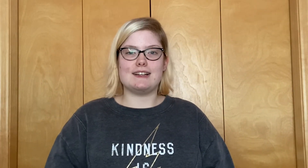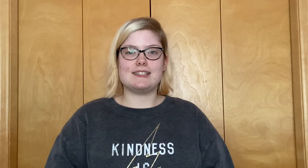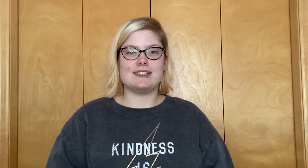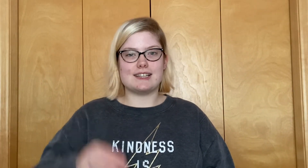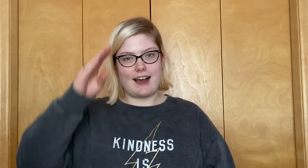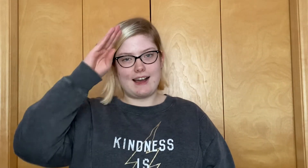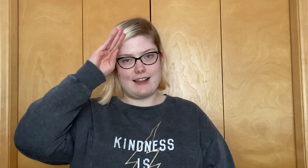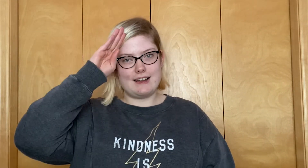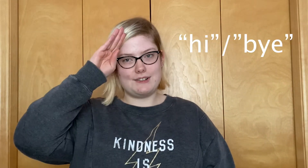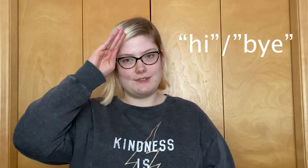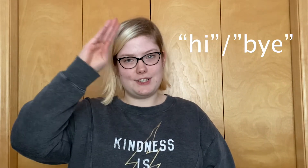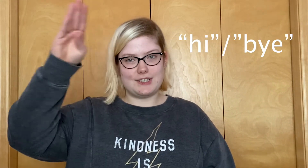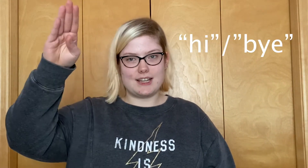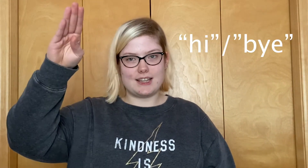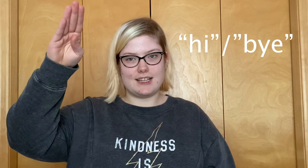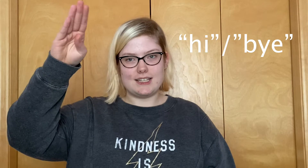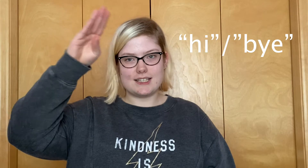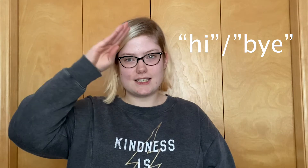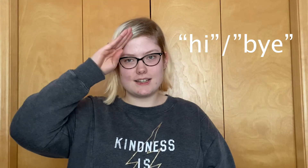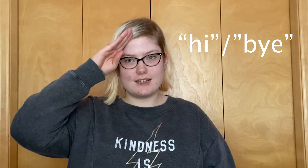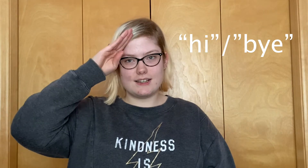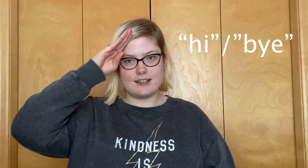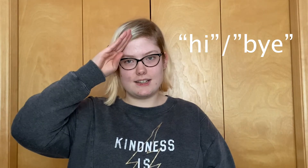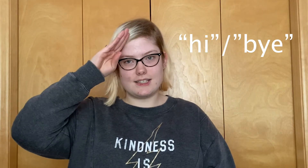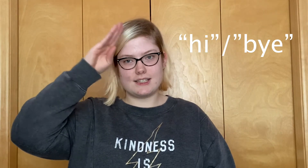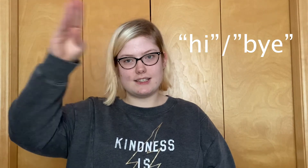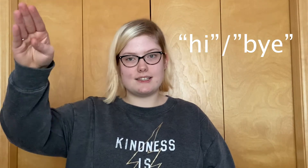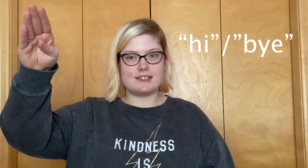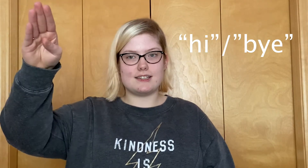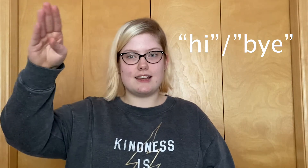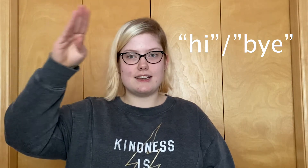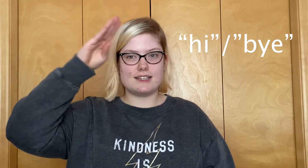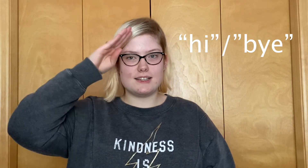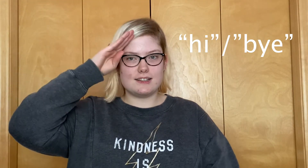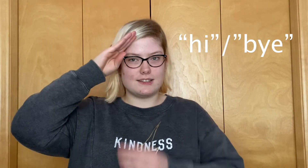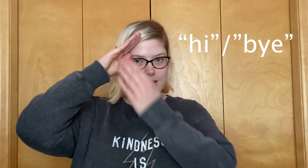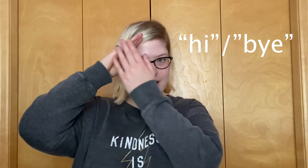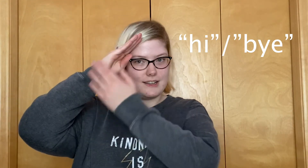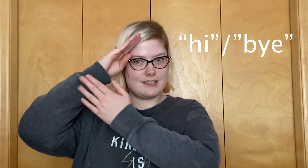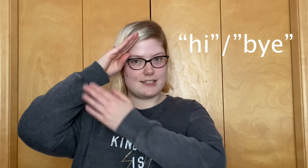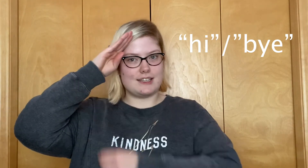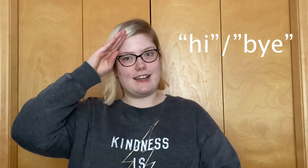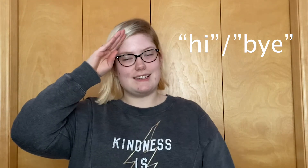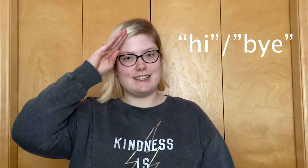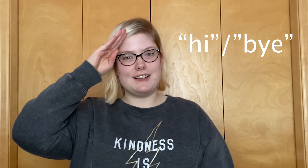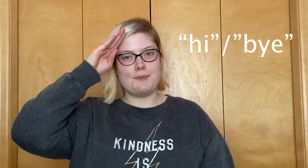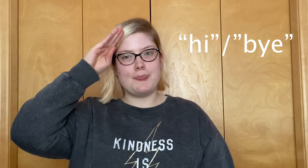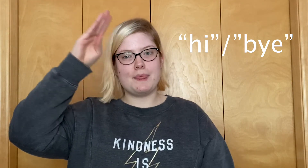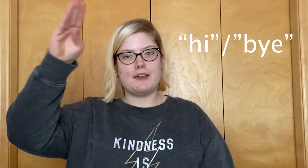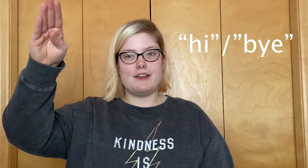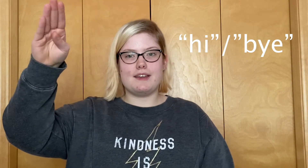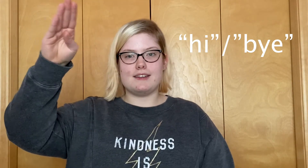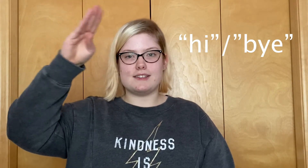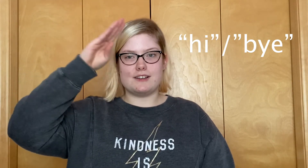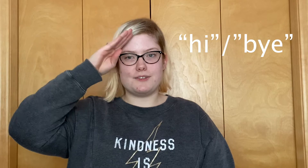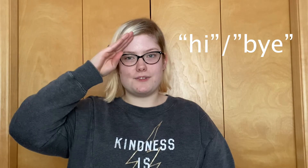is hi, which is like this. It's slightly slanted, and it's on your